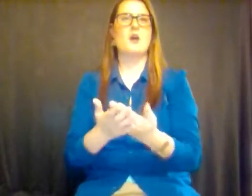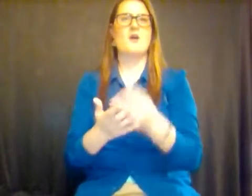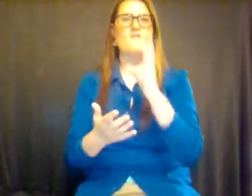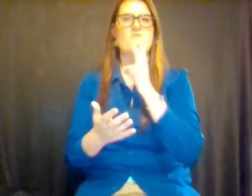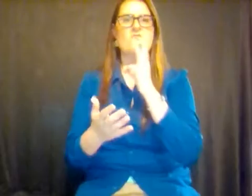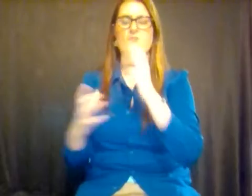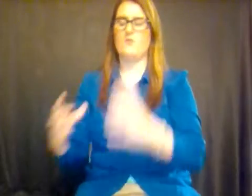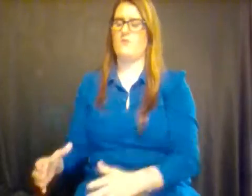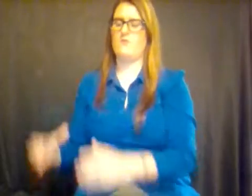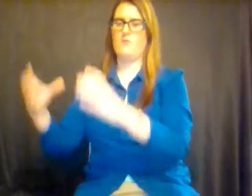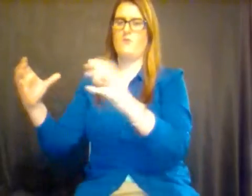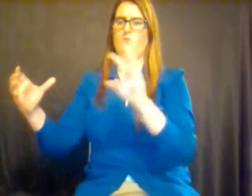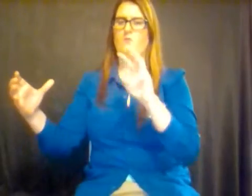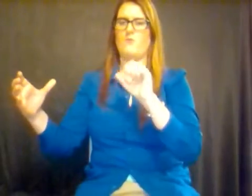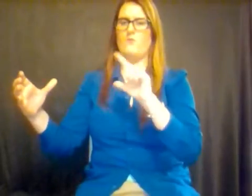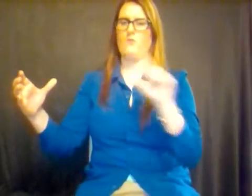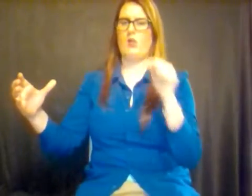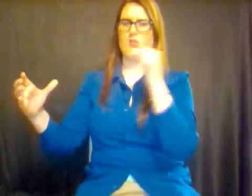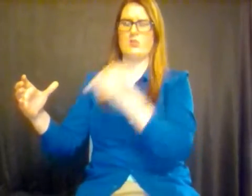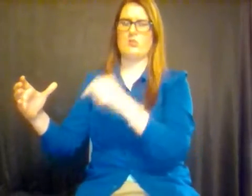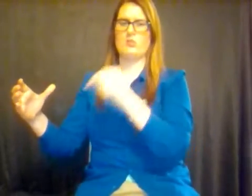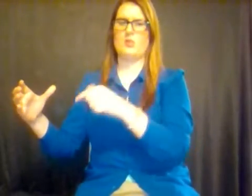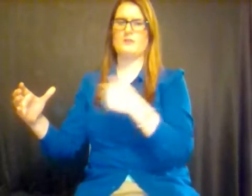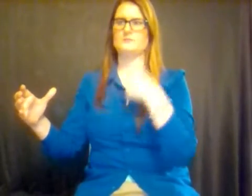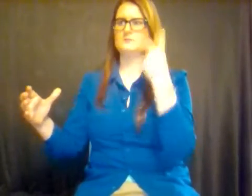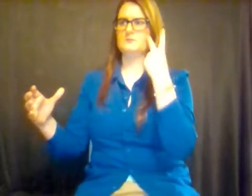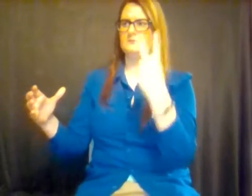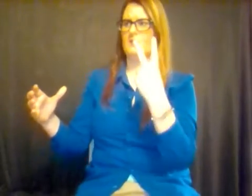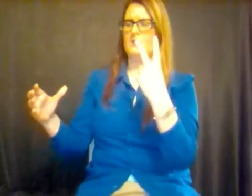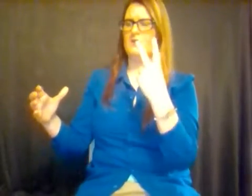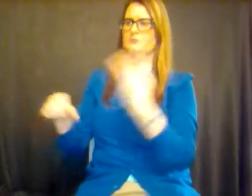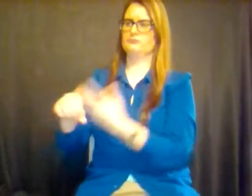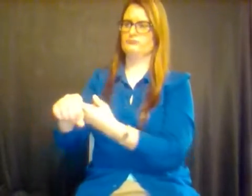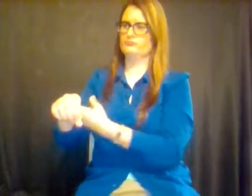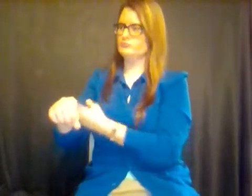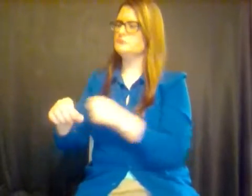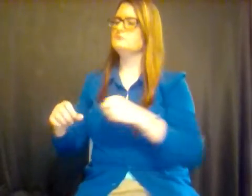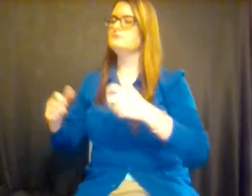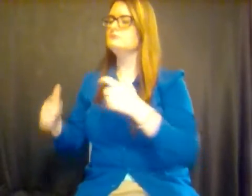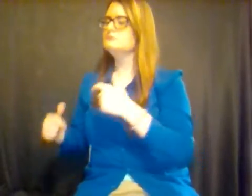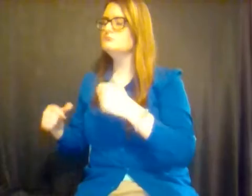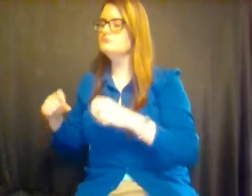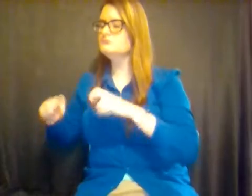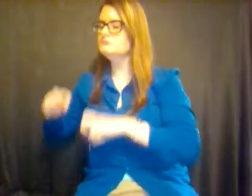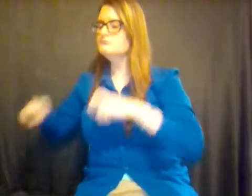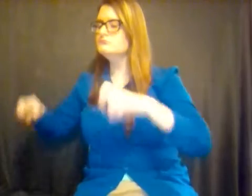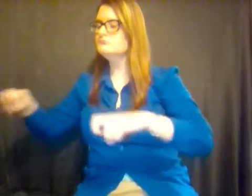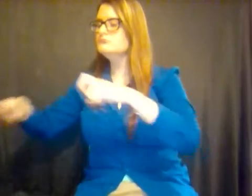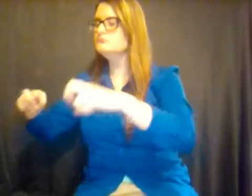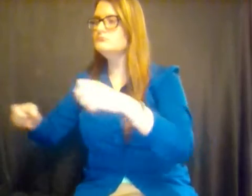The shepherds, that is, not the sheep. "Excuse me," Jacob called out to the shepherds, "but do you know a man called